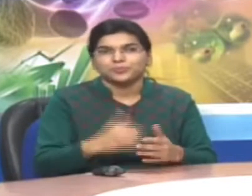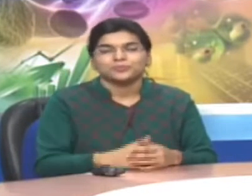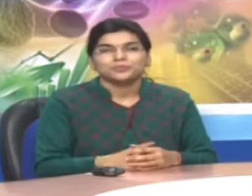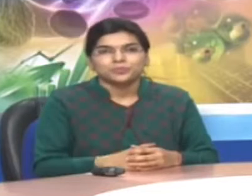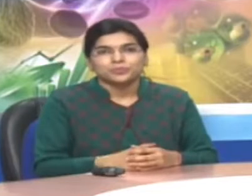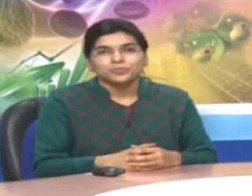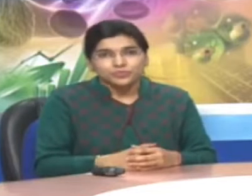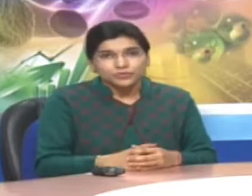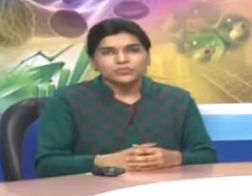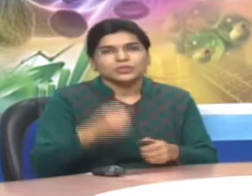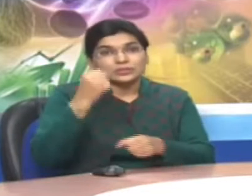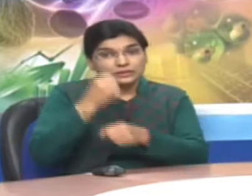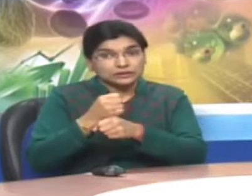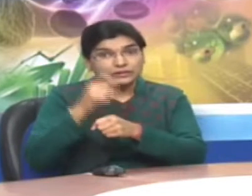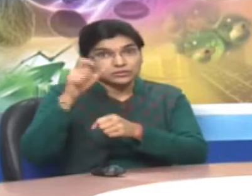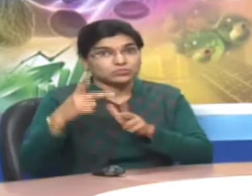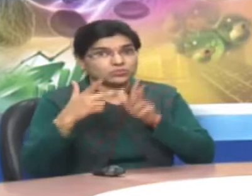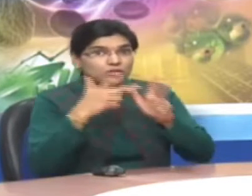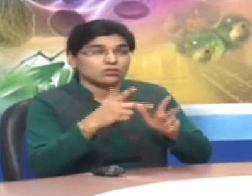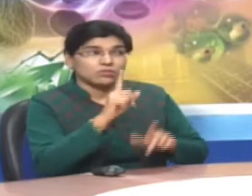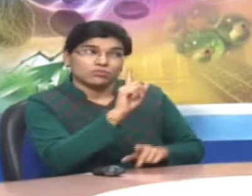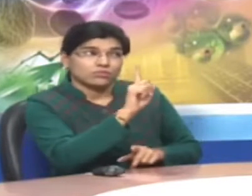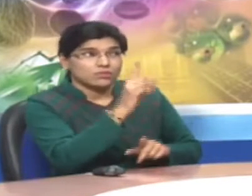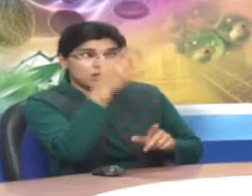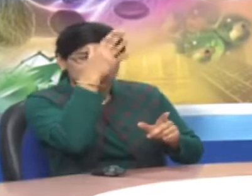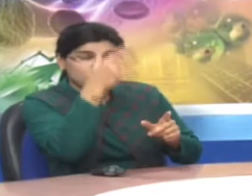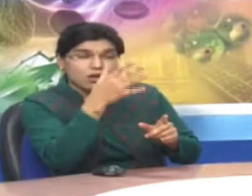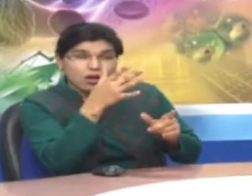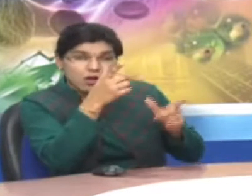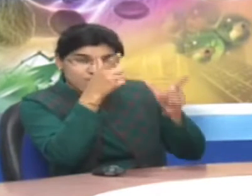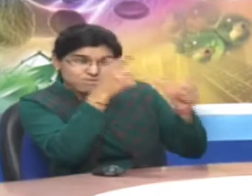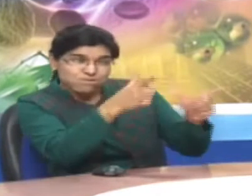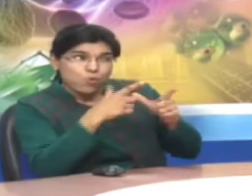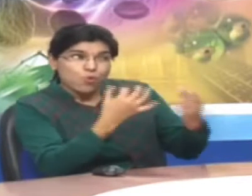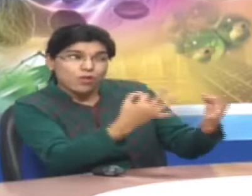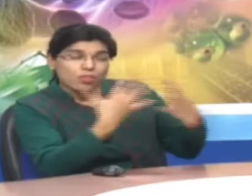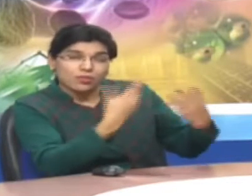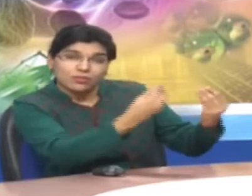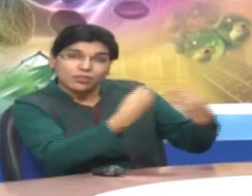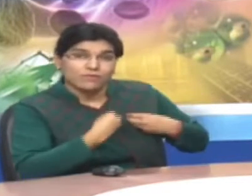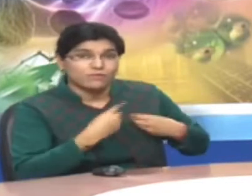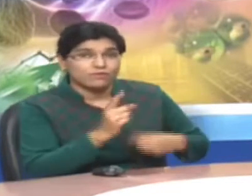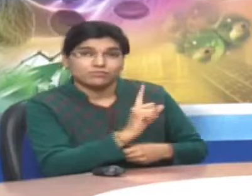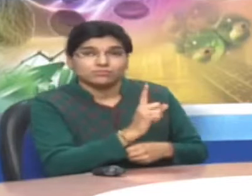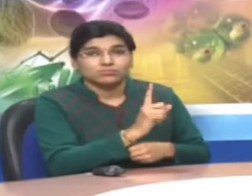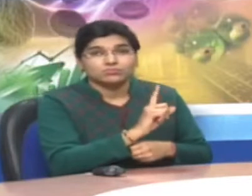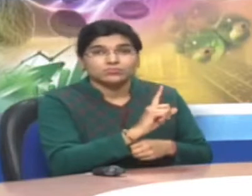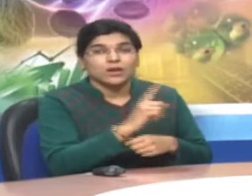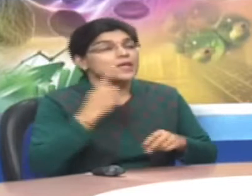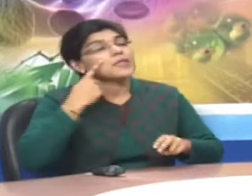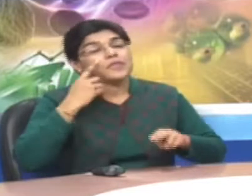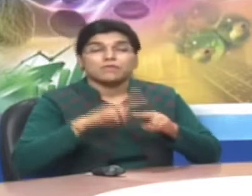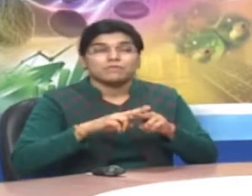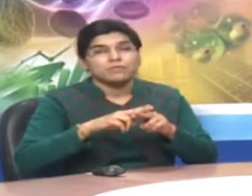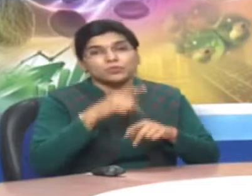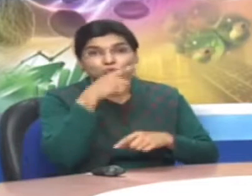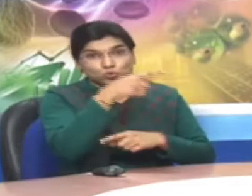me. Gerard says, don't be a fool. If you shoot,